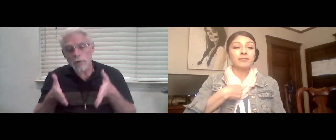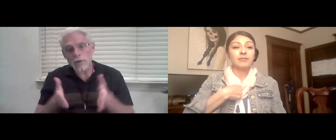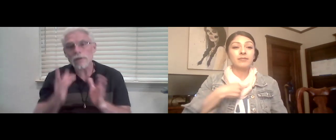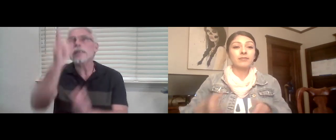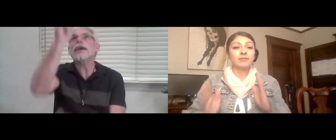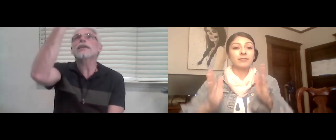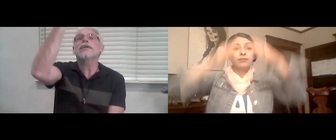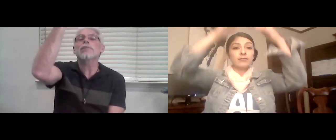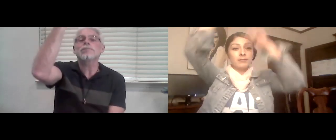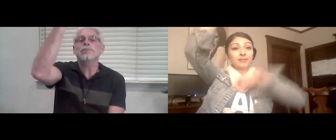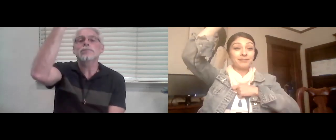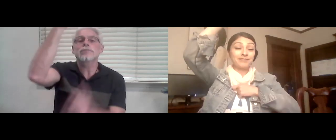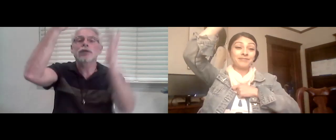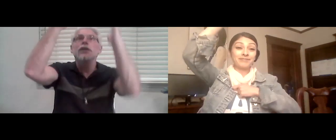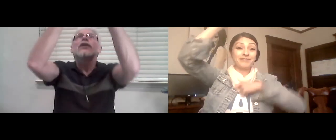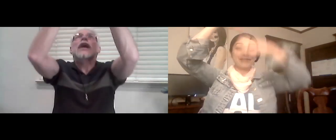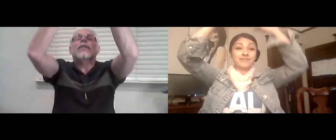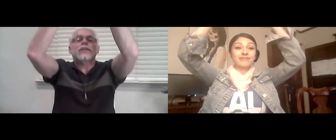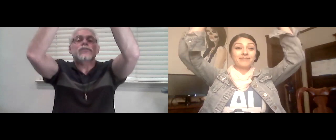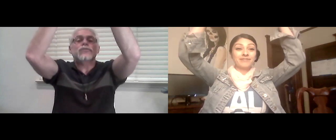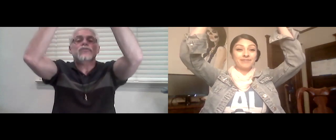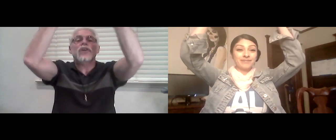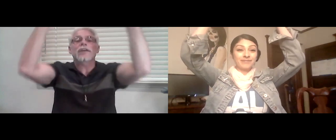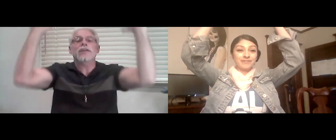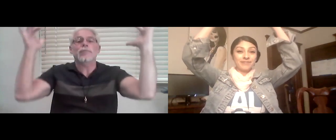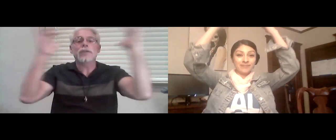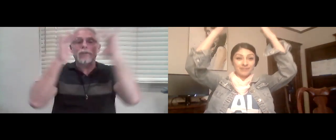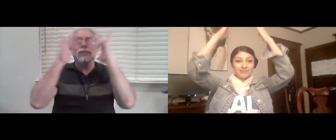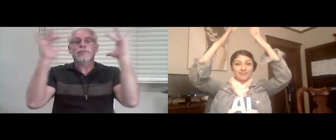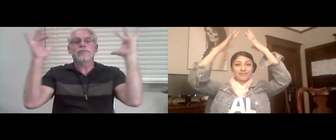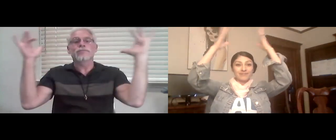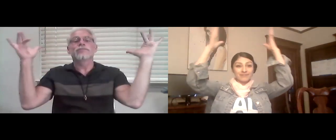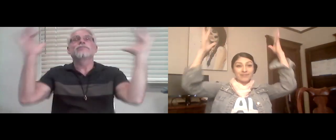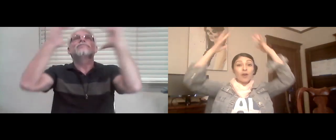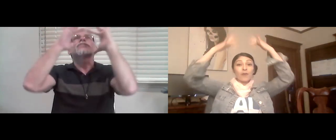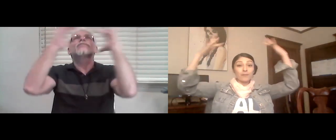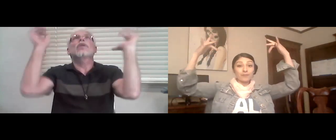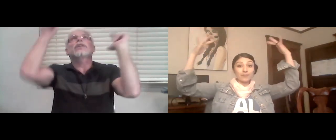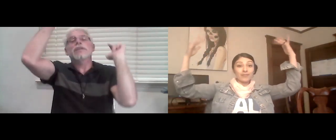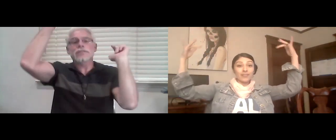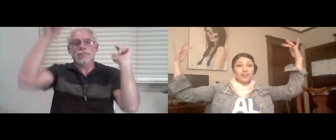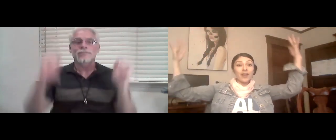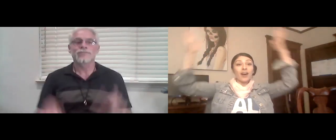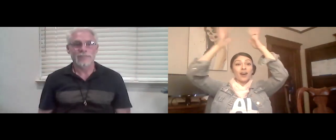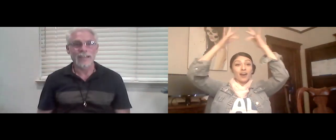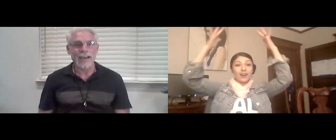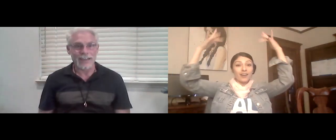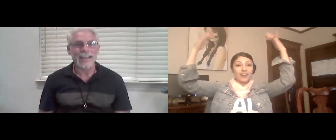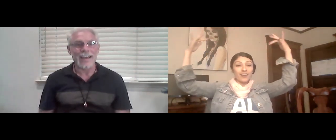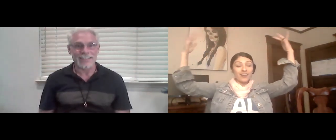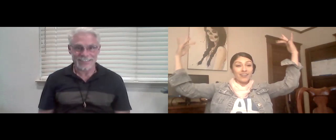I'm going to let him. And then you do the shine up here where he is. Ah.